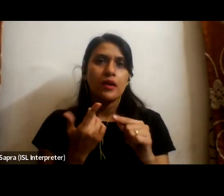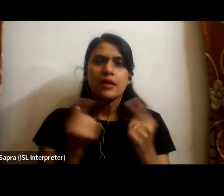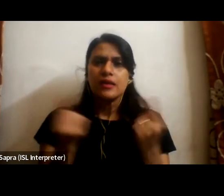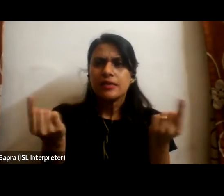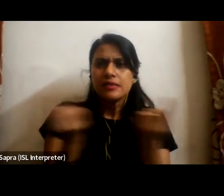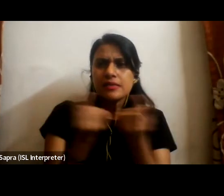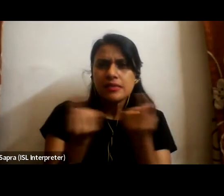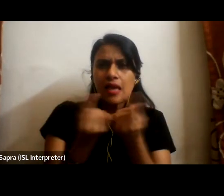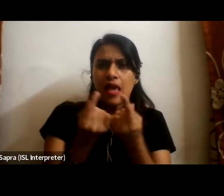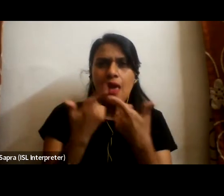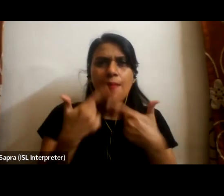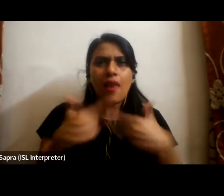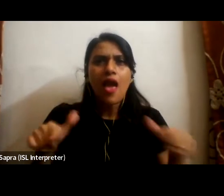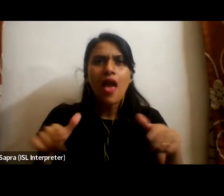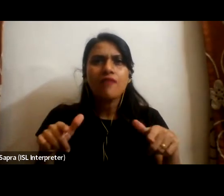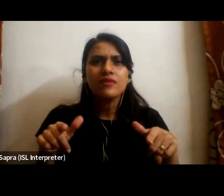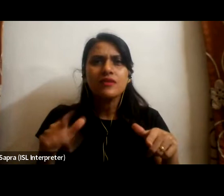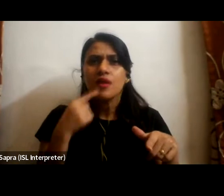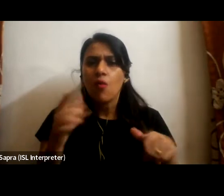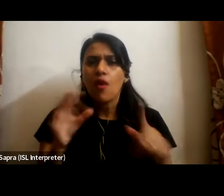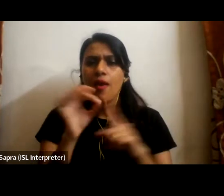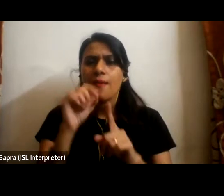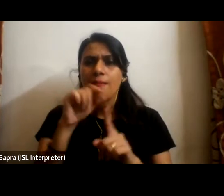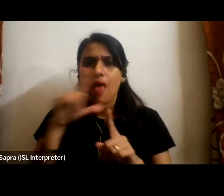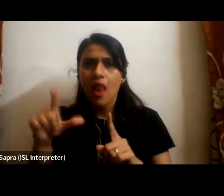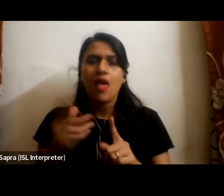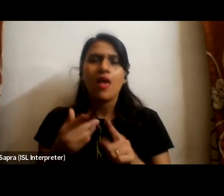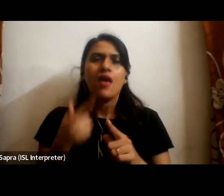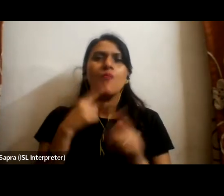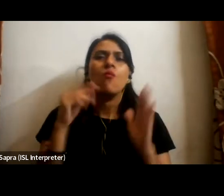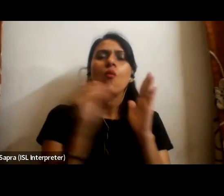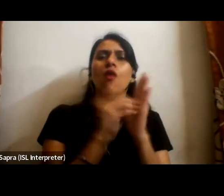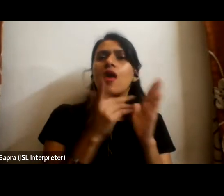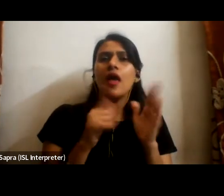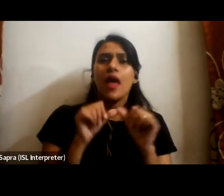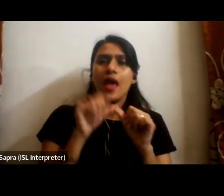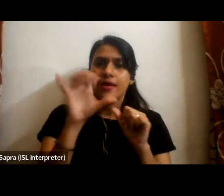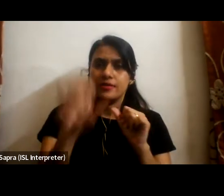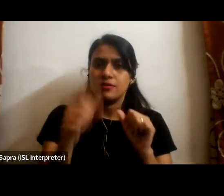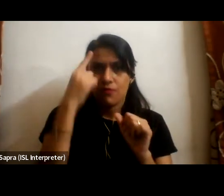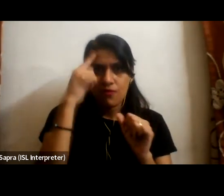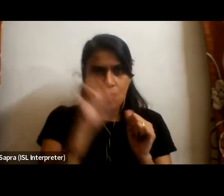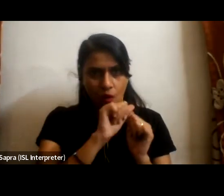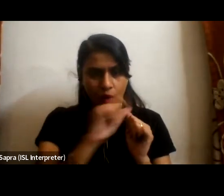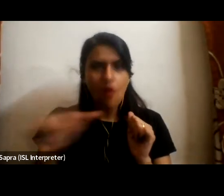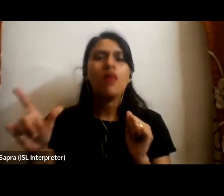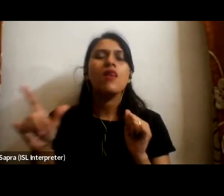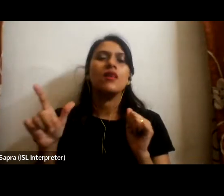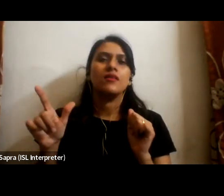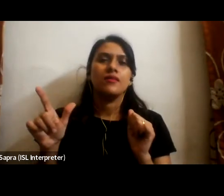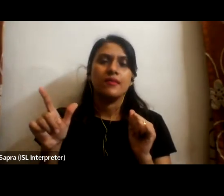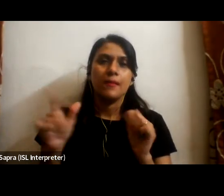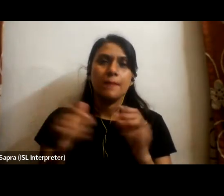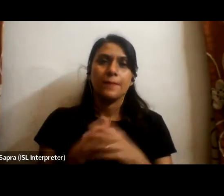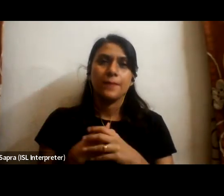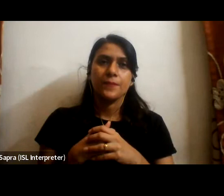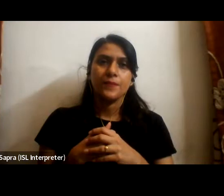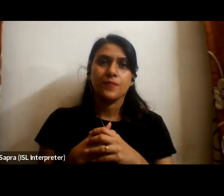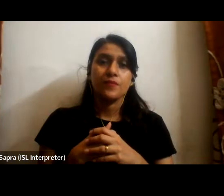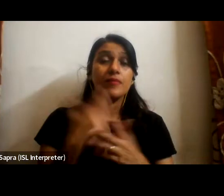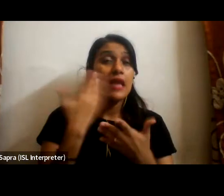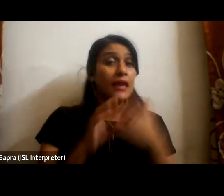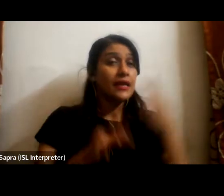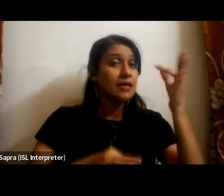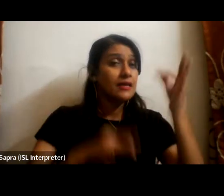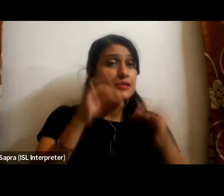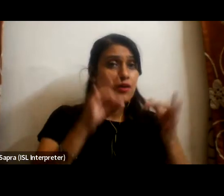to PILs, to say that we have to give access to everyone who feels that they've been wronged, and wipe every injustice, so